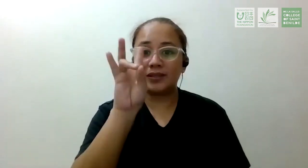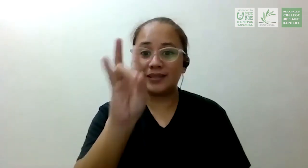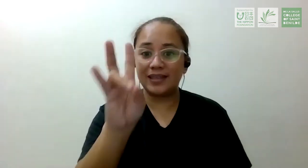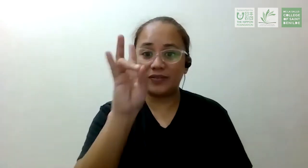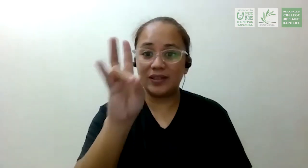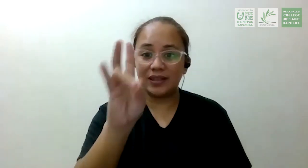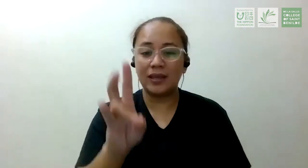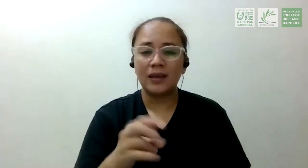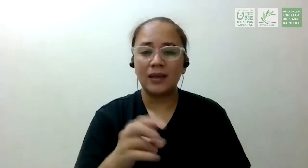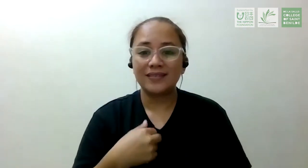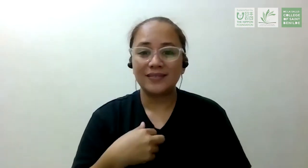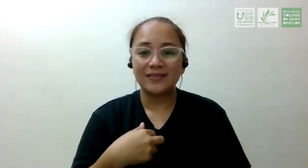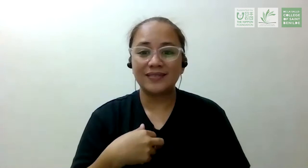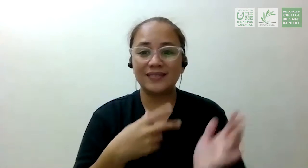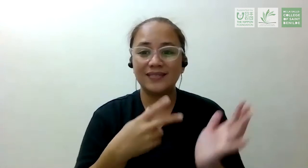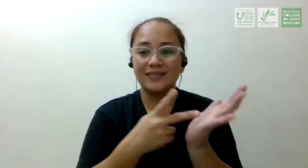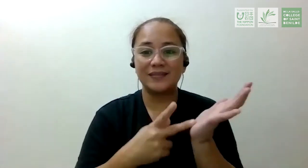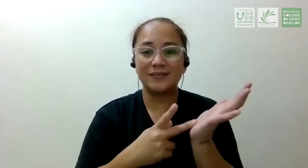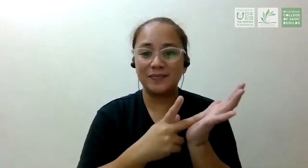purple.